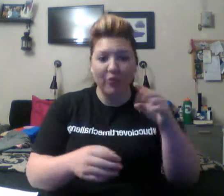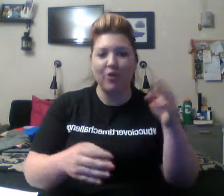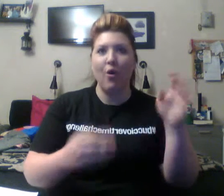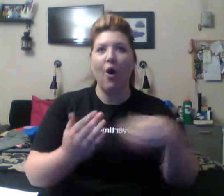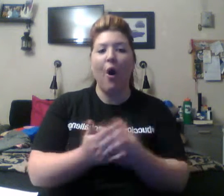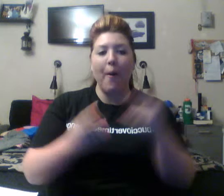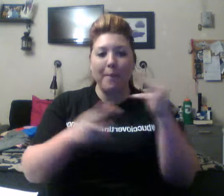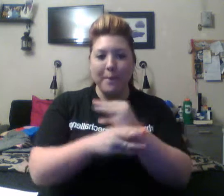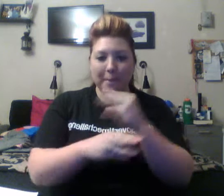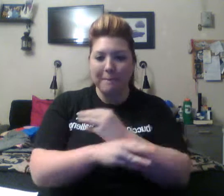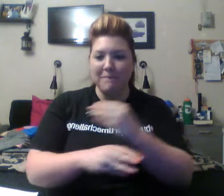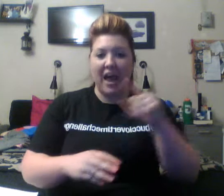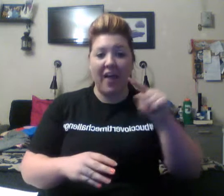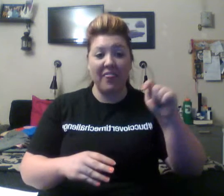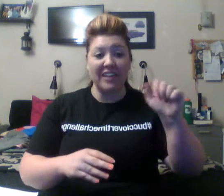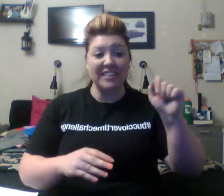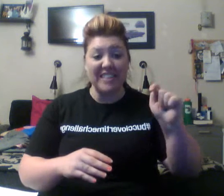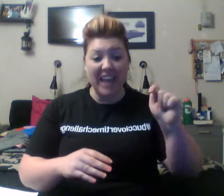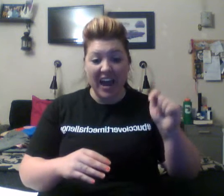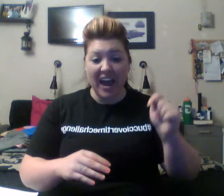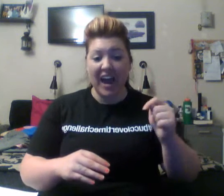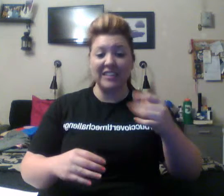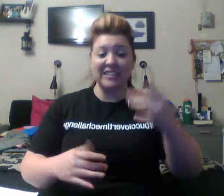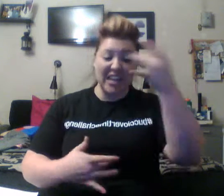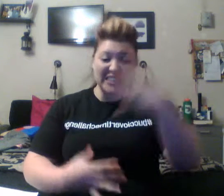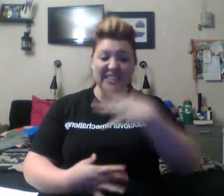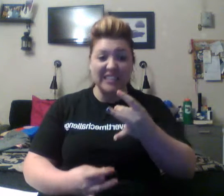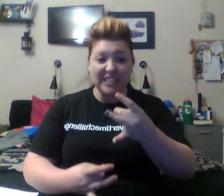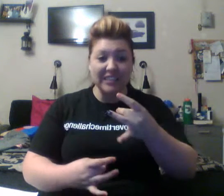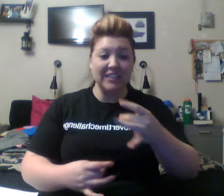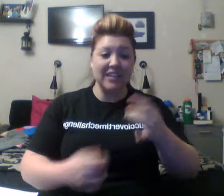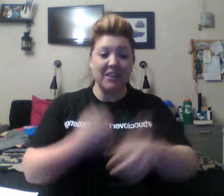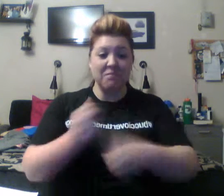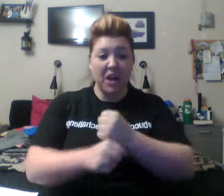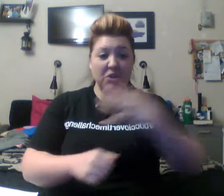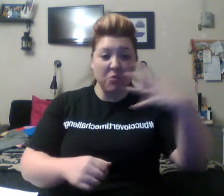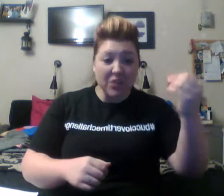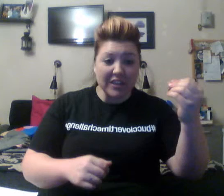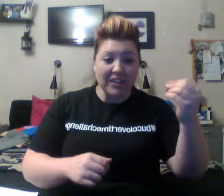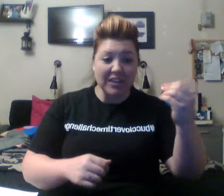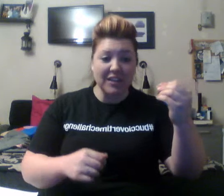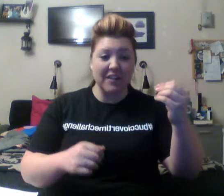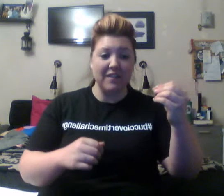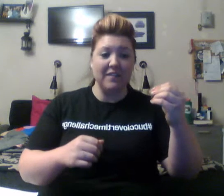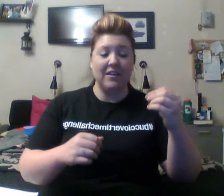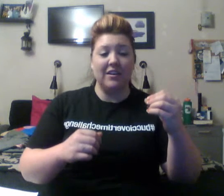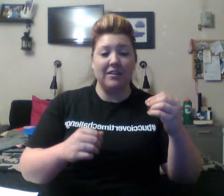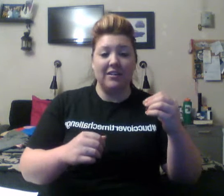tax, it will take care of annual leave, sick leave, it will divide all of that up. And also if you have situations where perhaps a